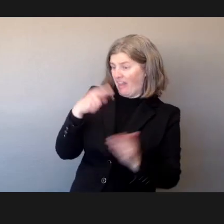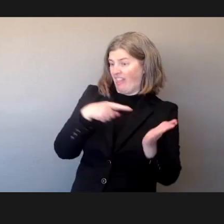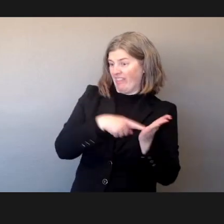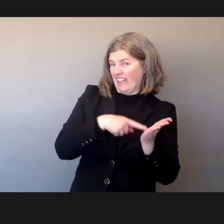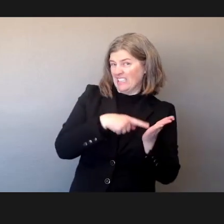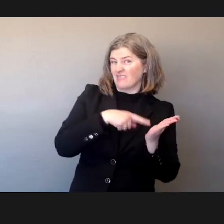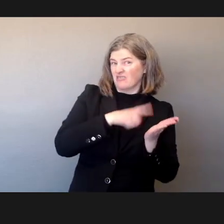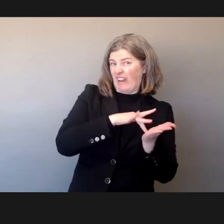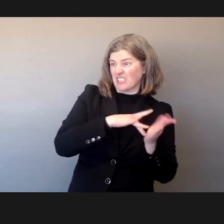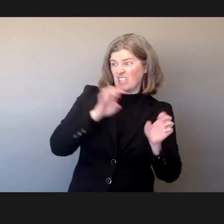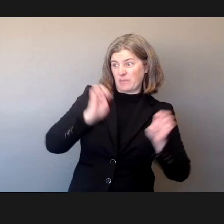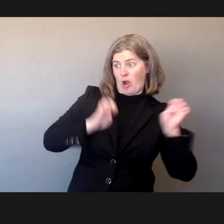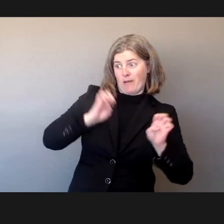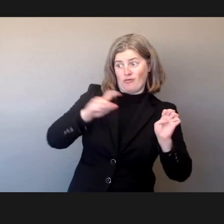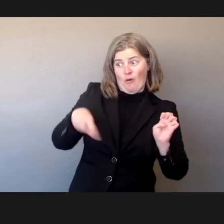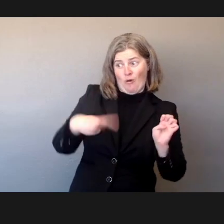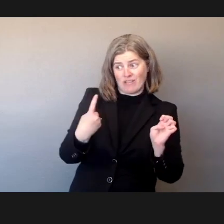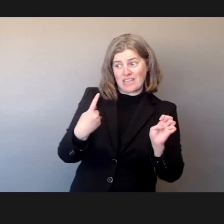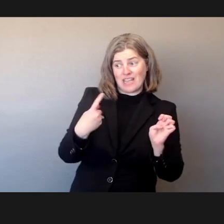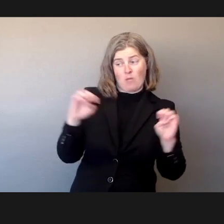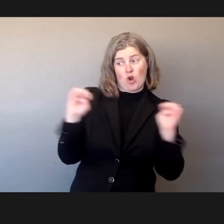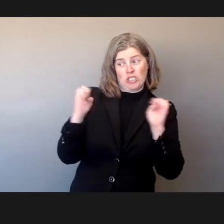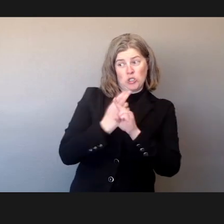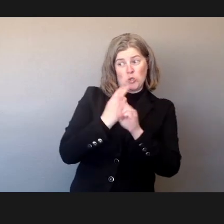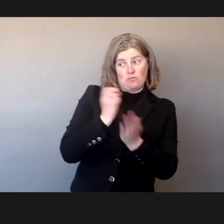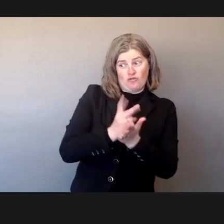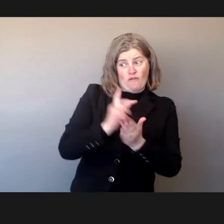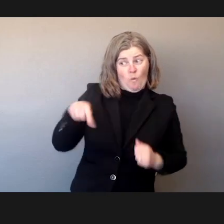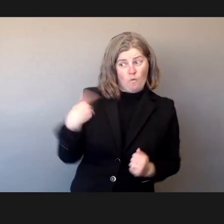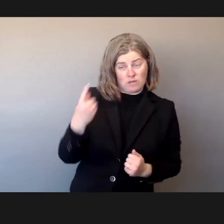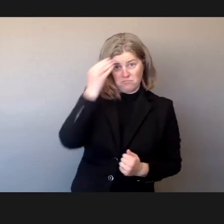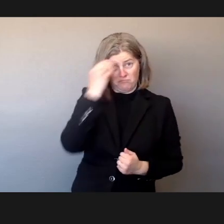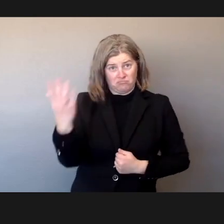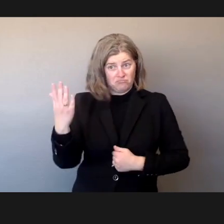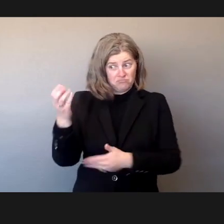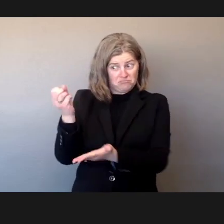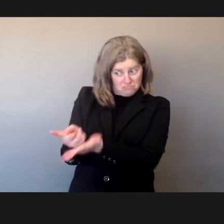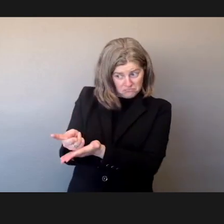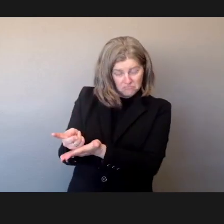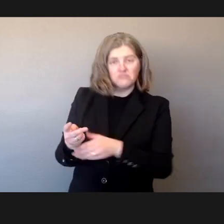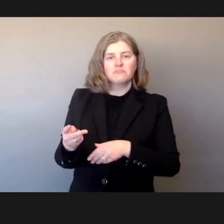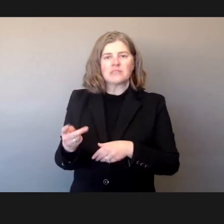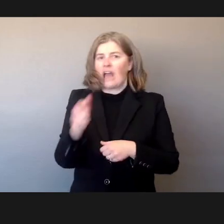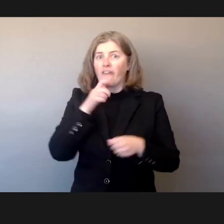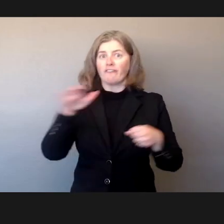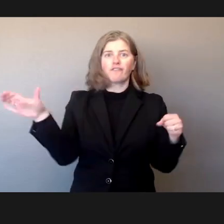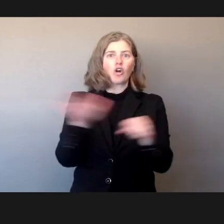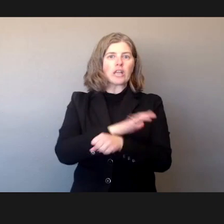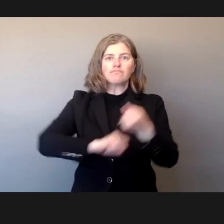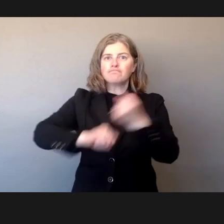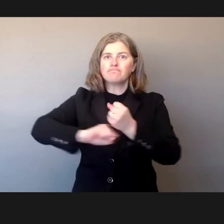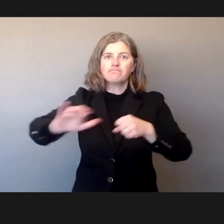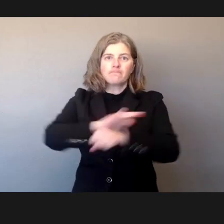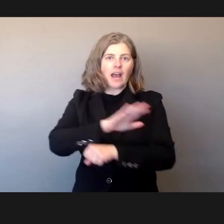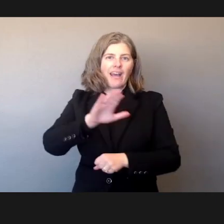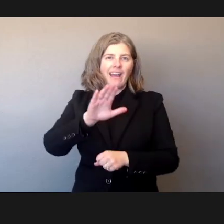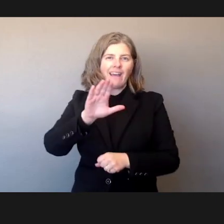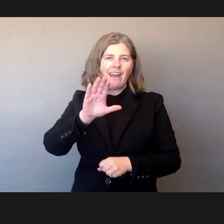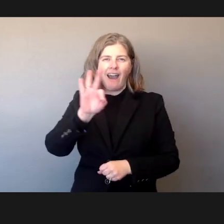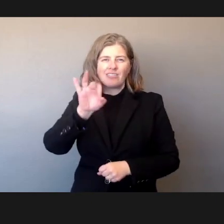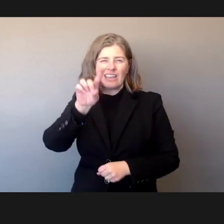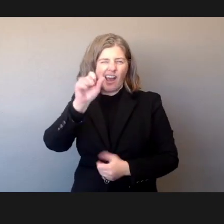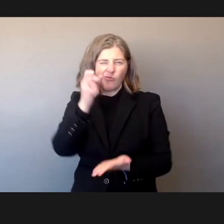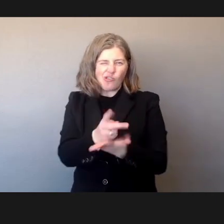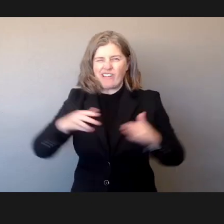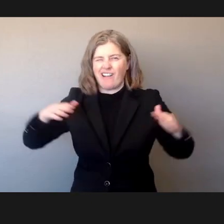experimental drug. It's under emergency use authorization. It's not fully approved by the FDA. So that's another one of